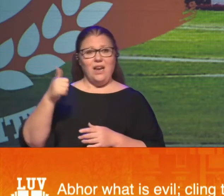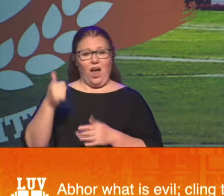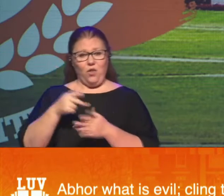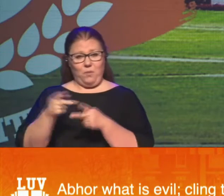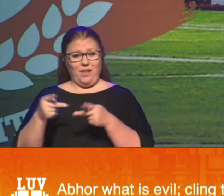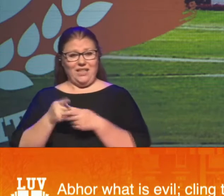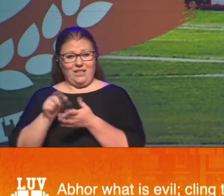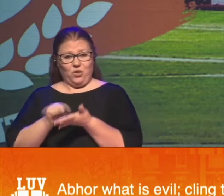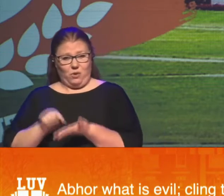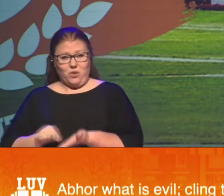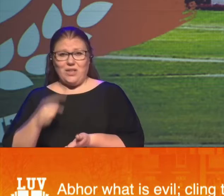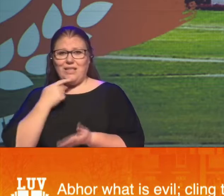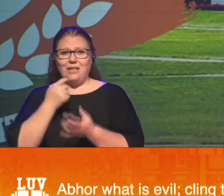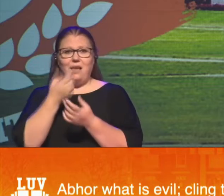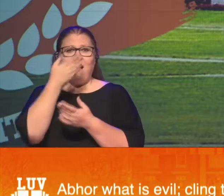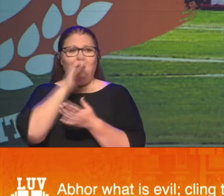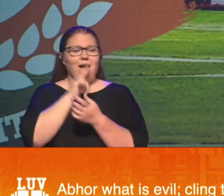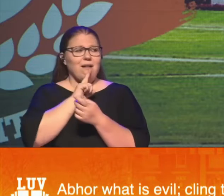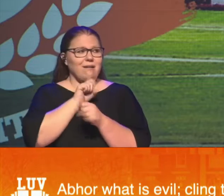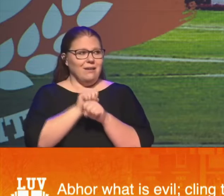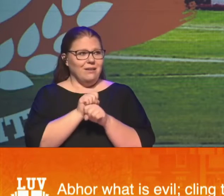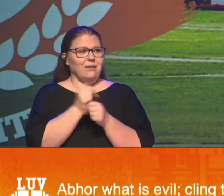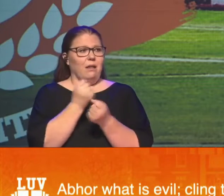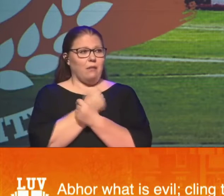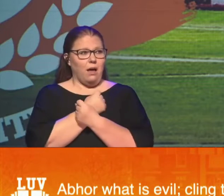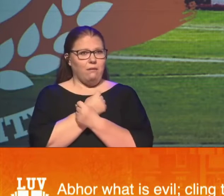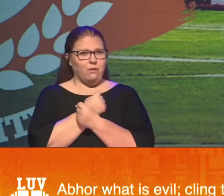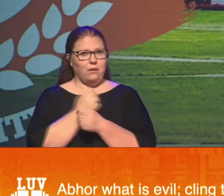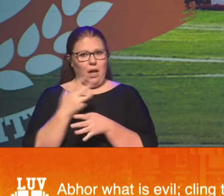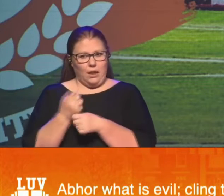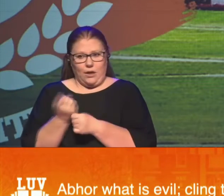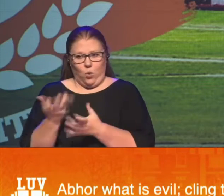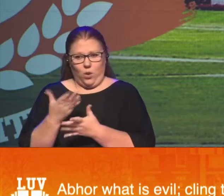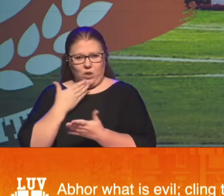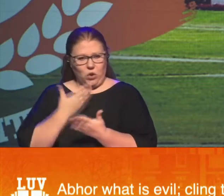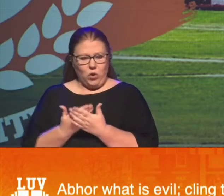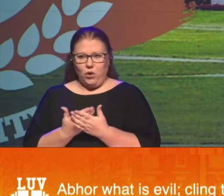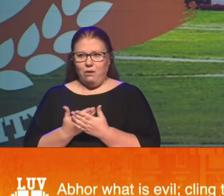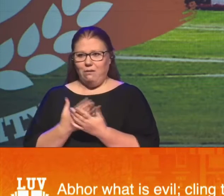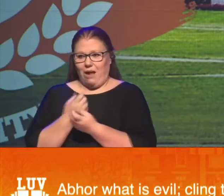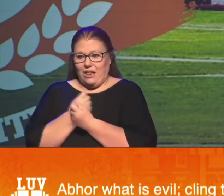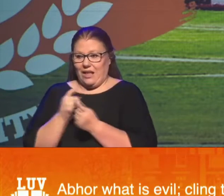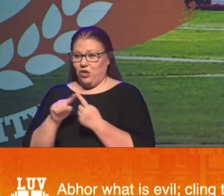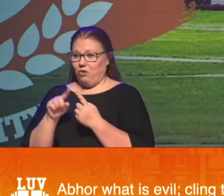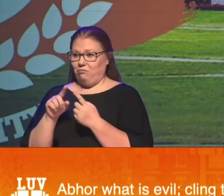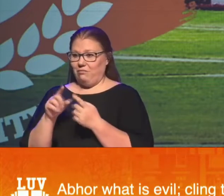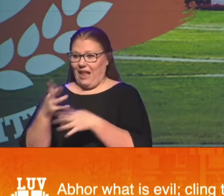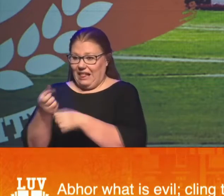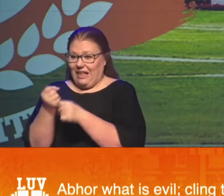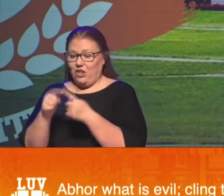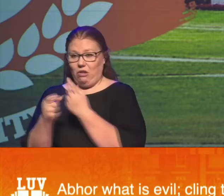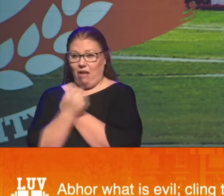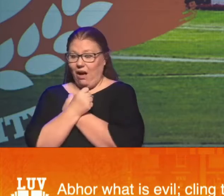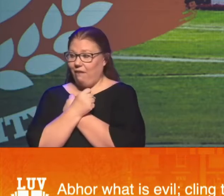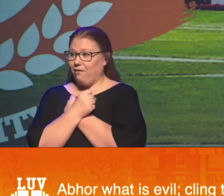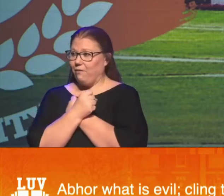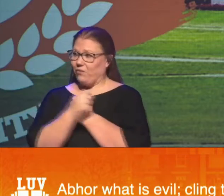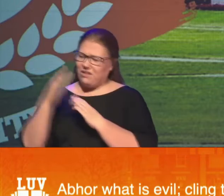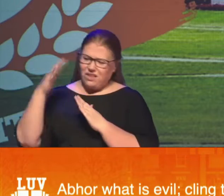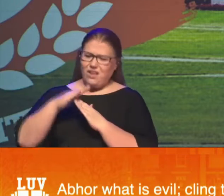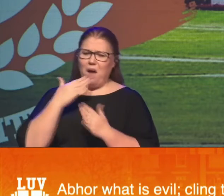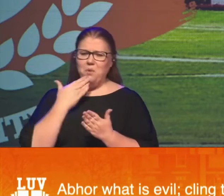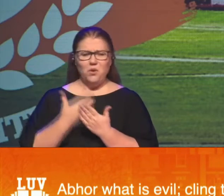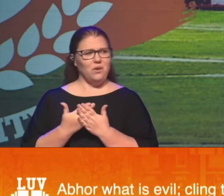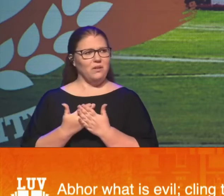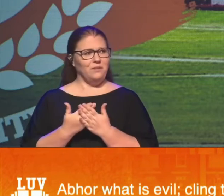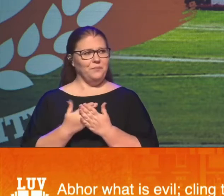it says that God is love. So I think, Paul, cling to what is good. I said, well, cling to love. The ultimate goodness is love. The greatest commandment is